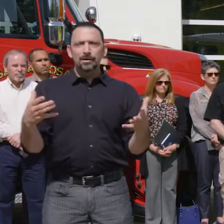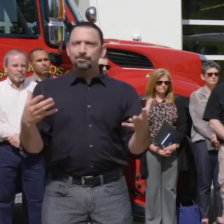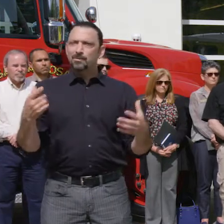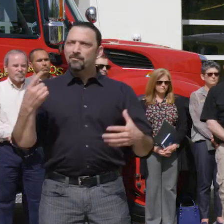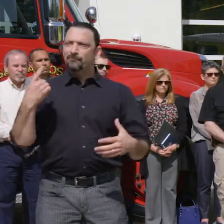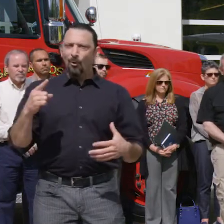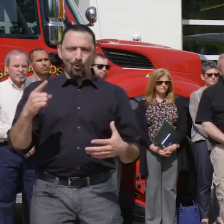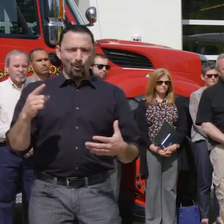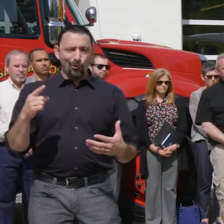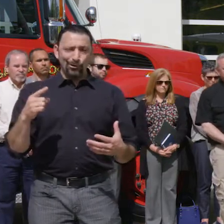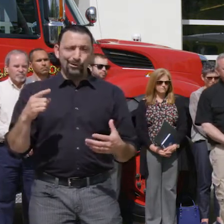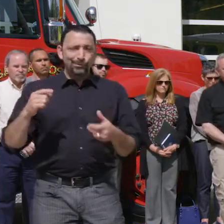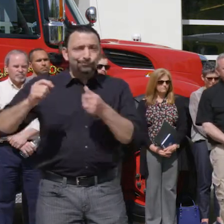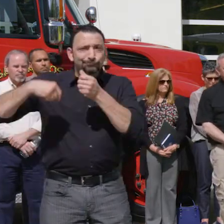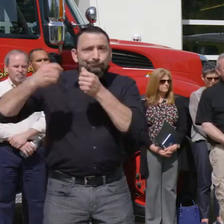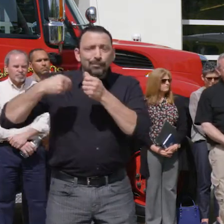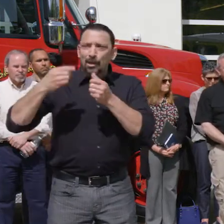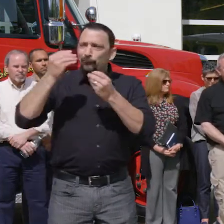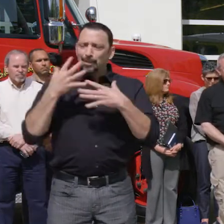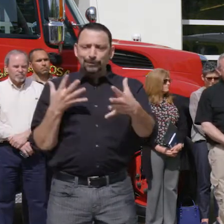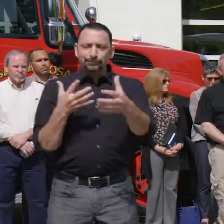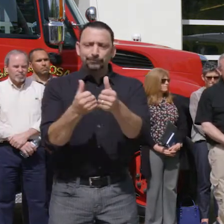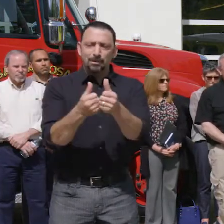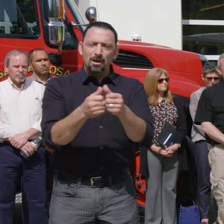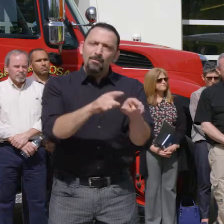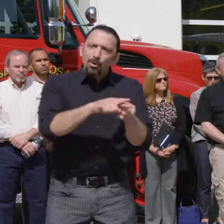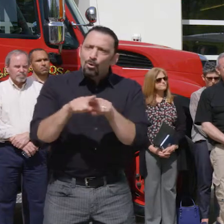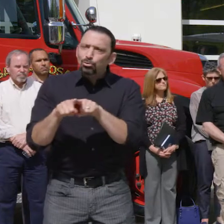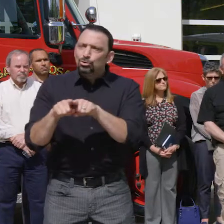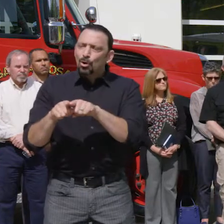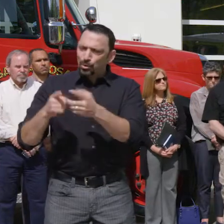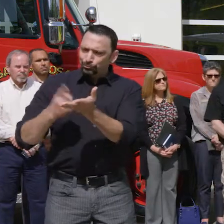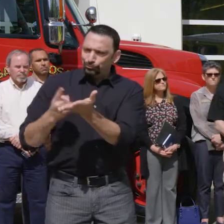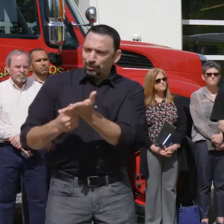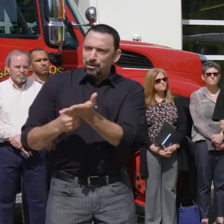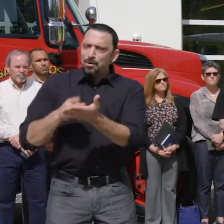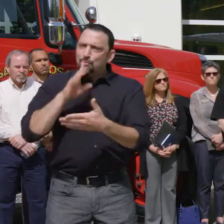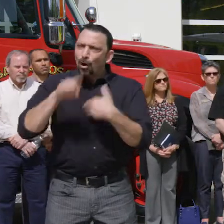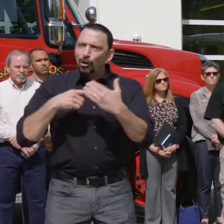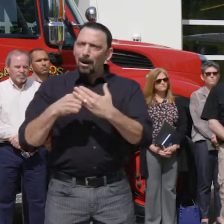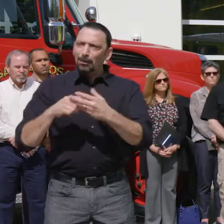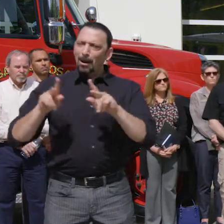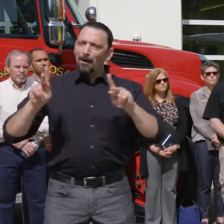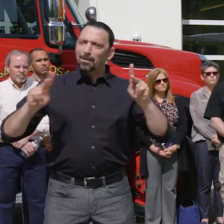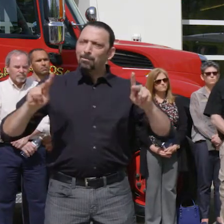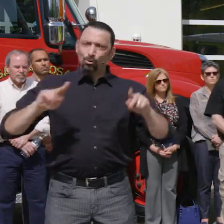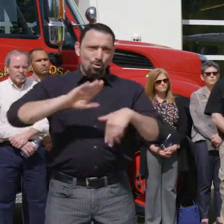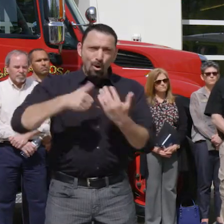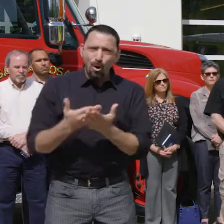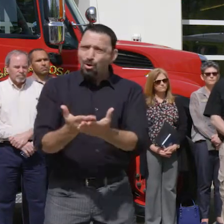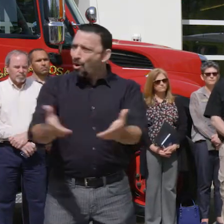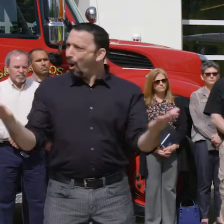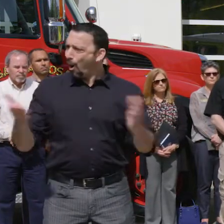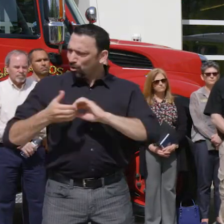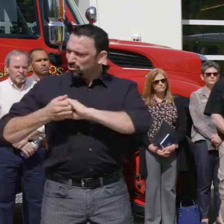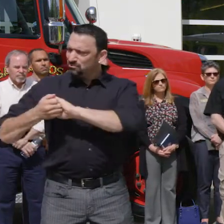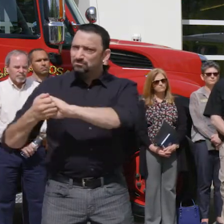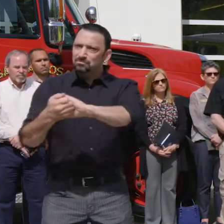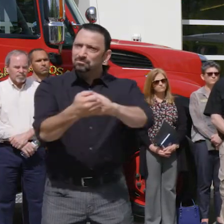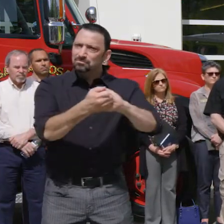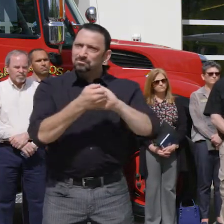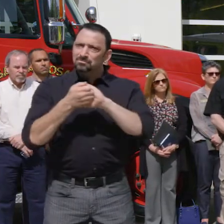basically a press conference, we're also talking about standing shoulder to shoulder with all of our different